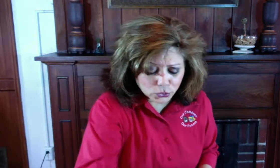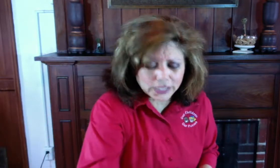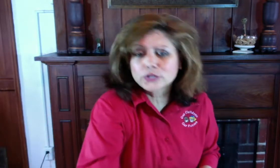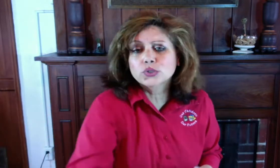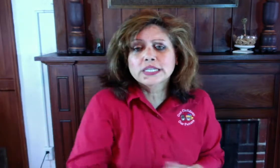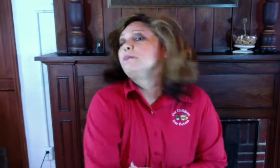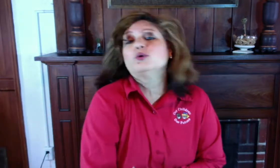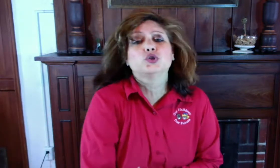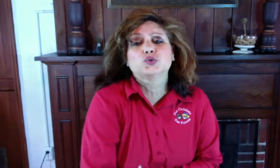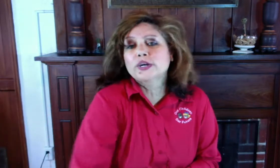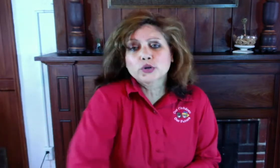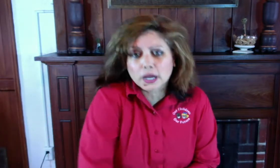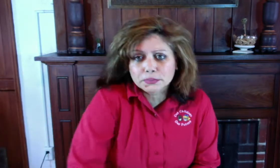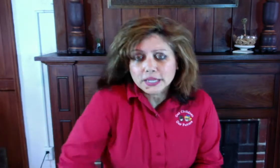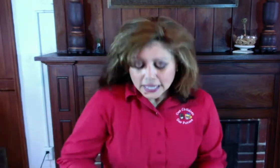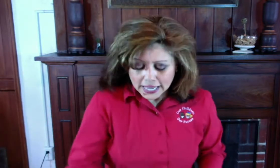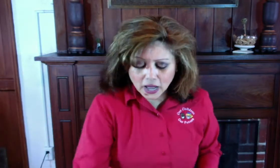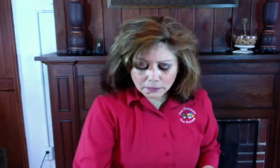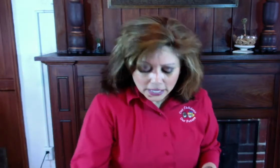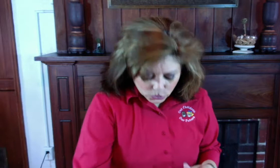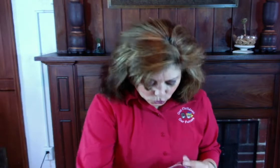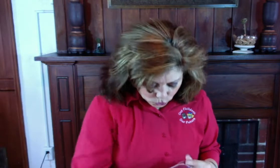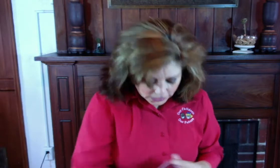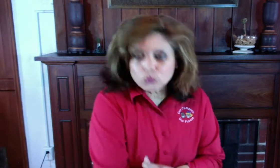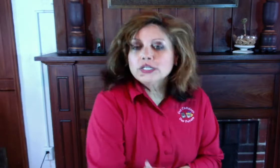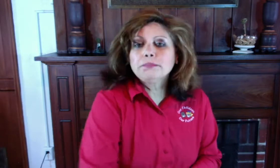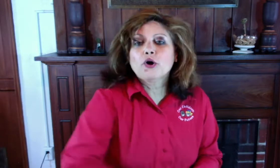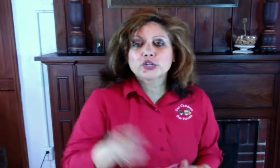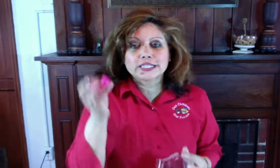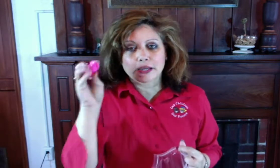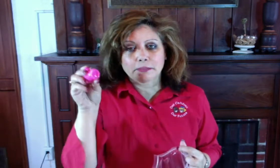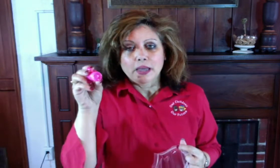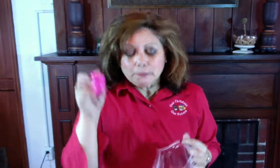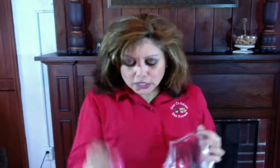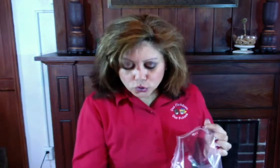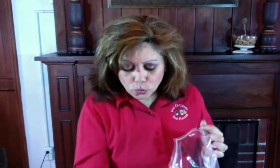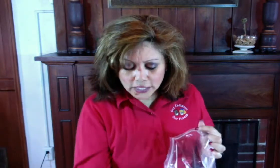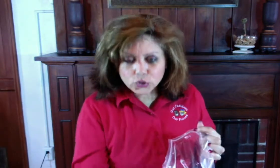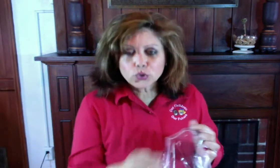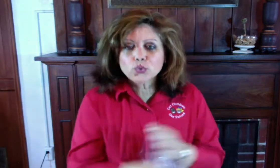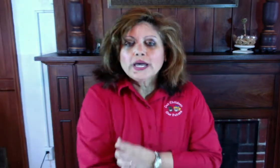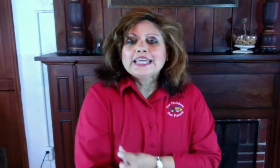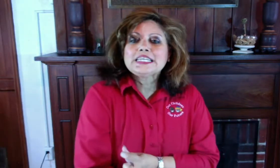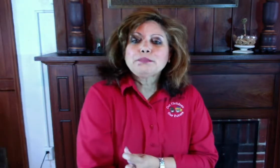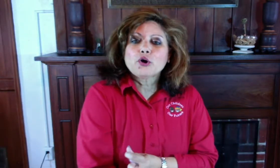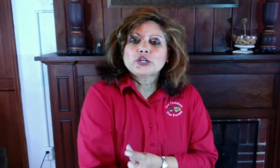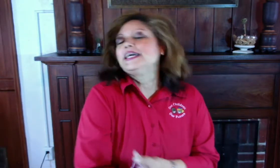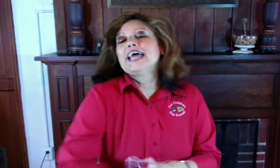a little teacup, or just regular cups to do the little tea party time. But you want to do a tea party and have